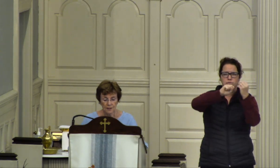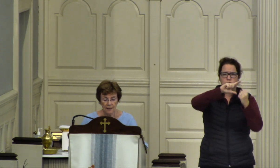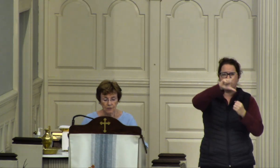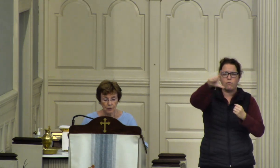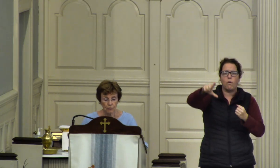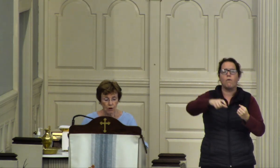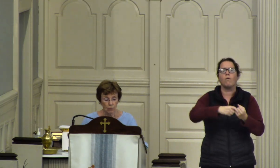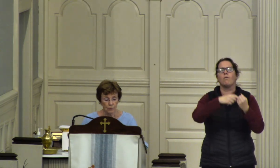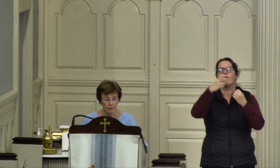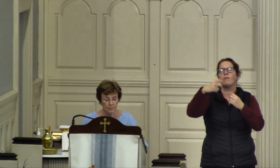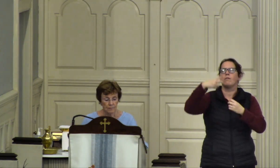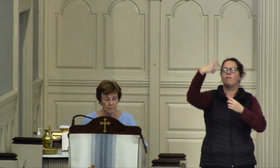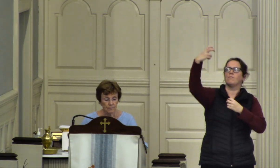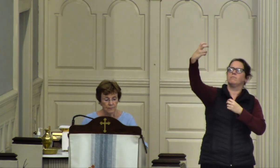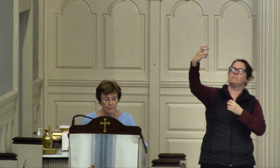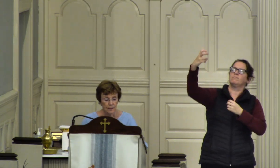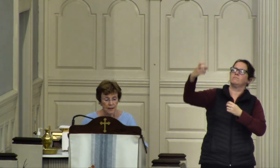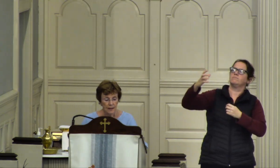who sat on the throne.